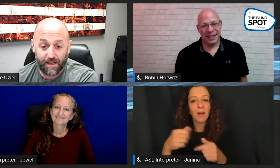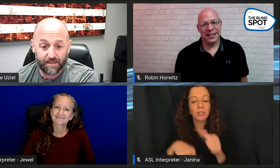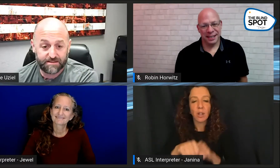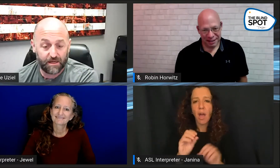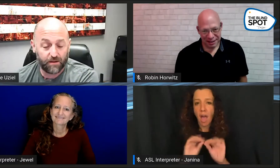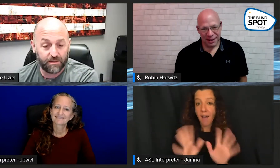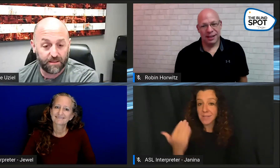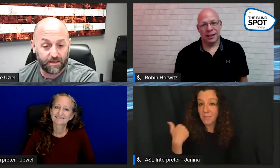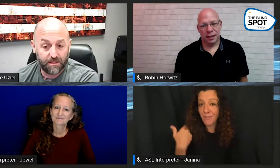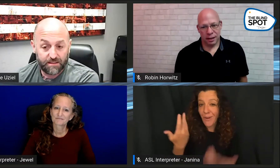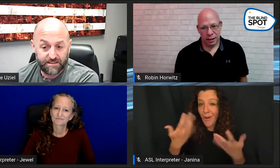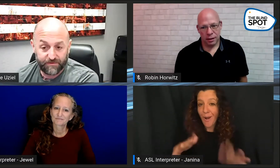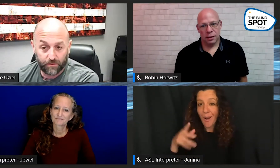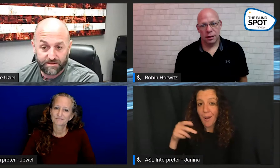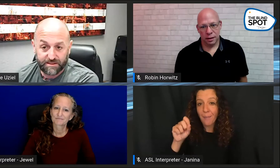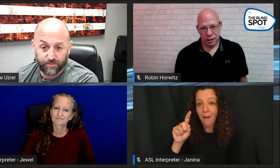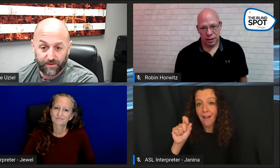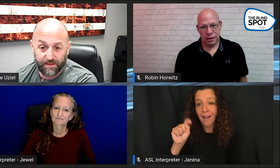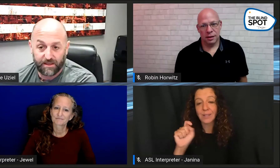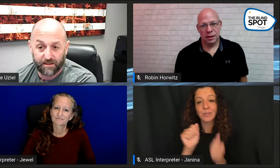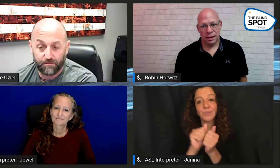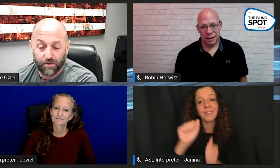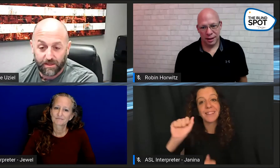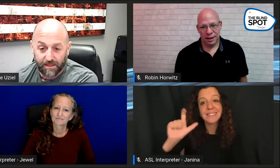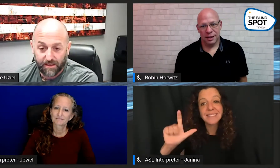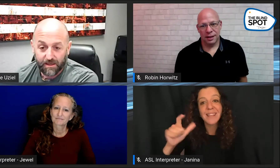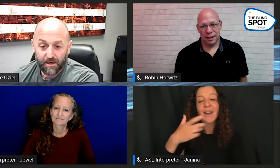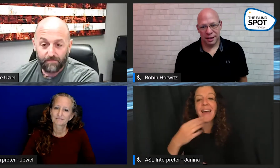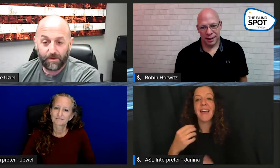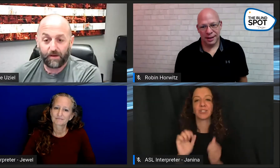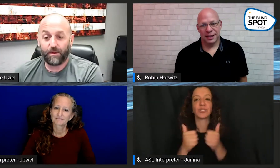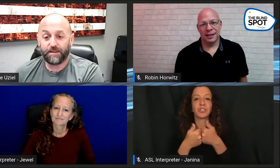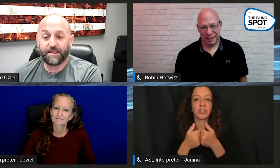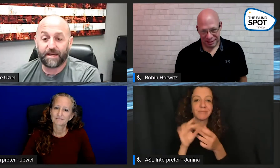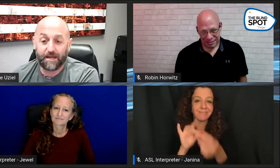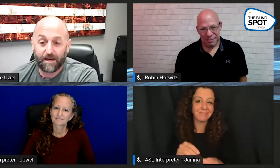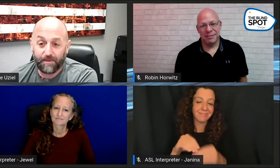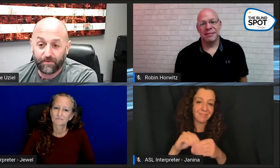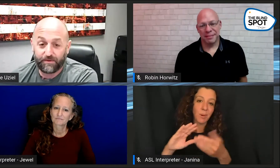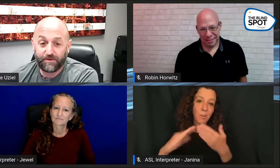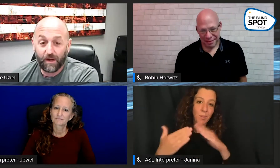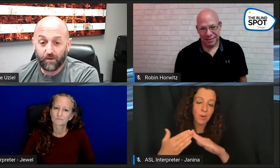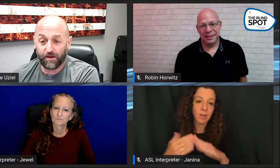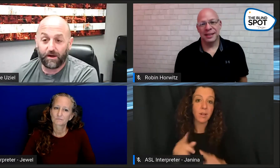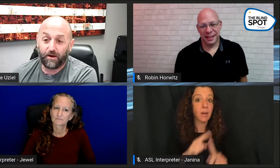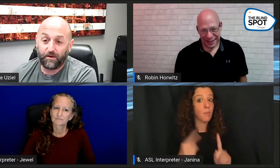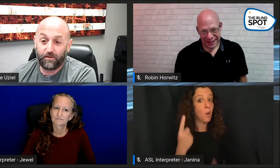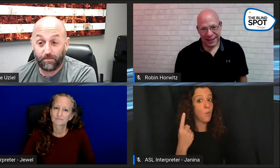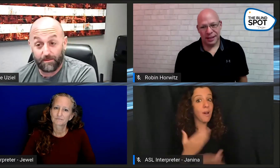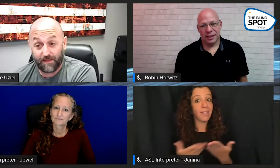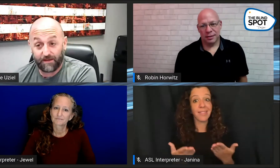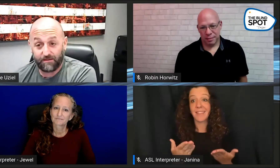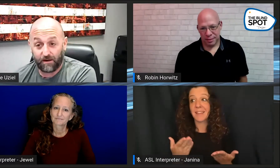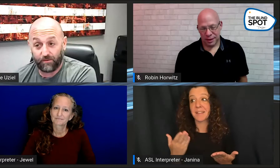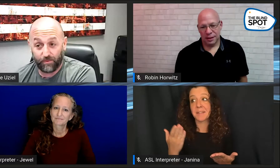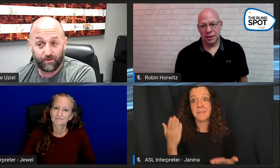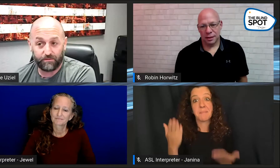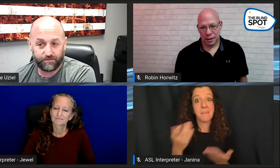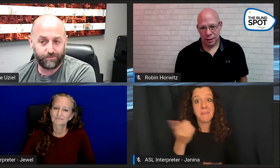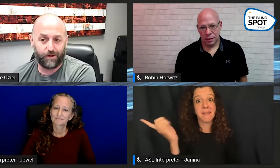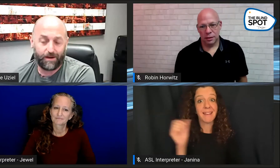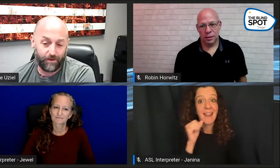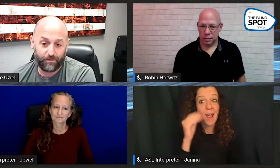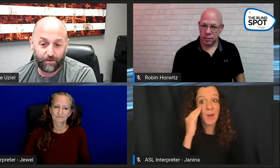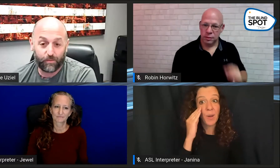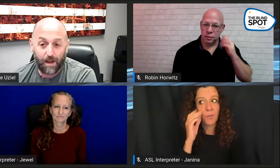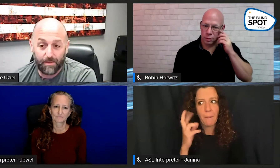about ASL and the difficulties with it in the community. But one thing that a lot of people don't know, or maybe they do